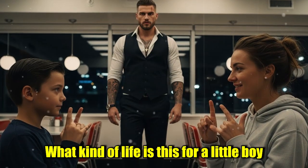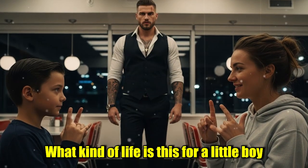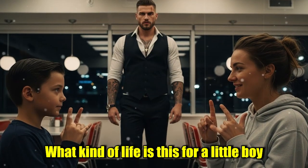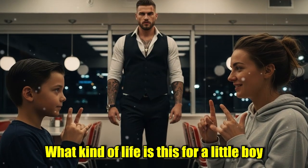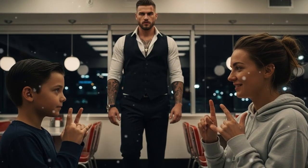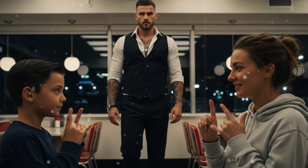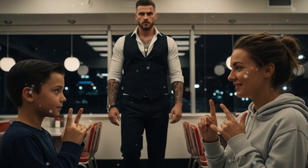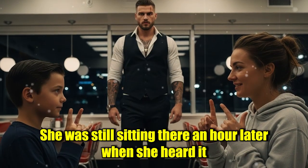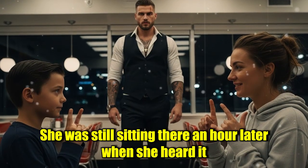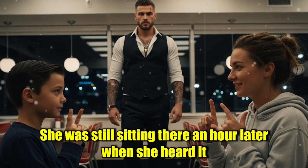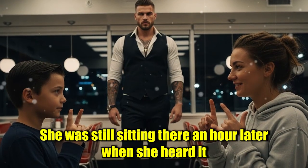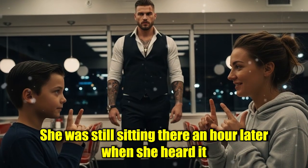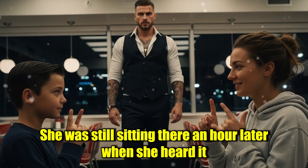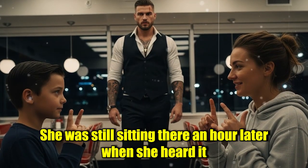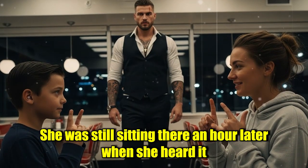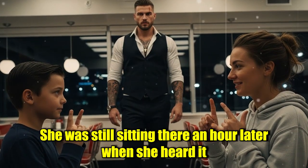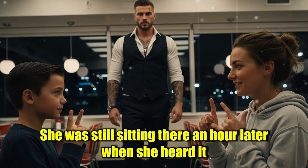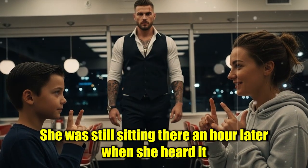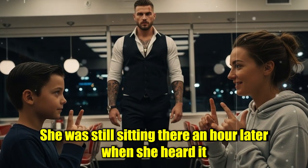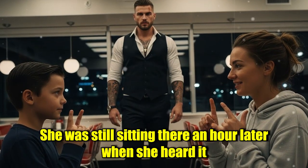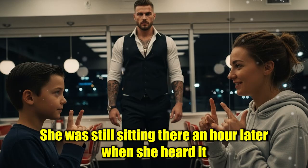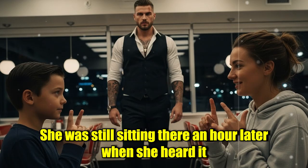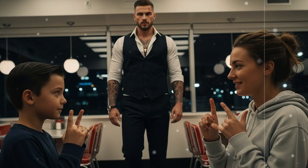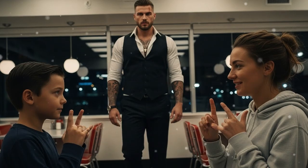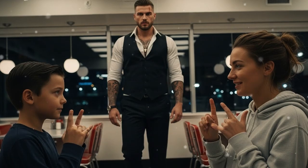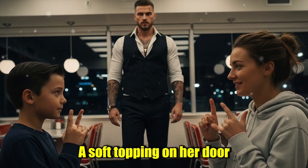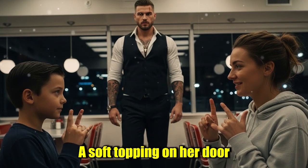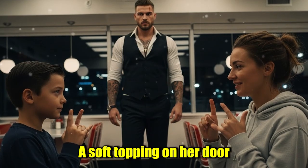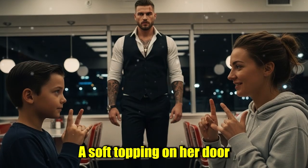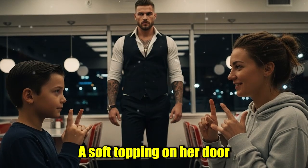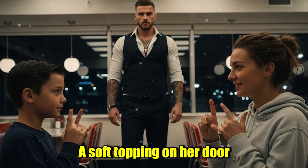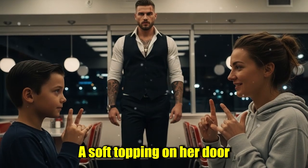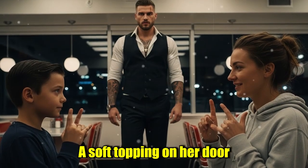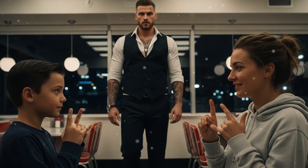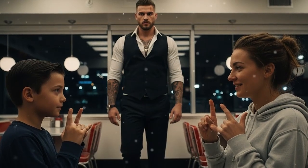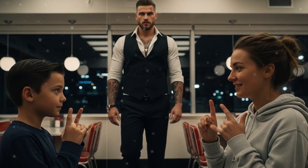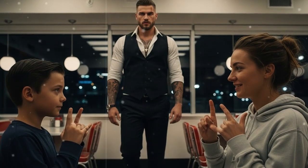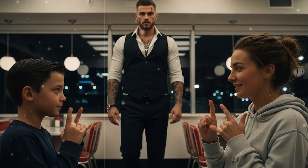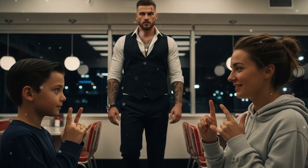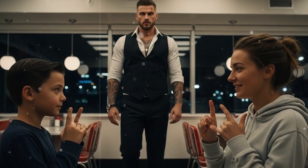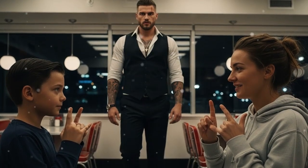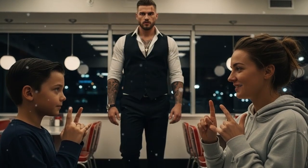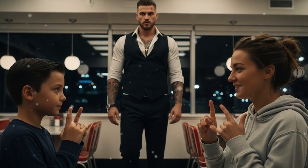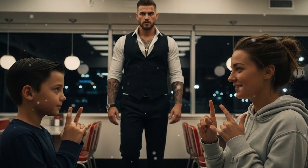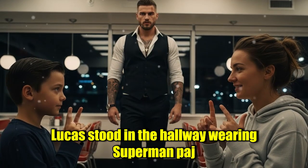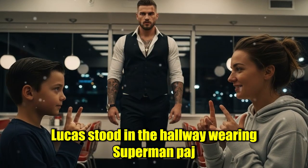for a little boy? She was still sitting there an hour later when she heard it, a soft tapping on her door. When she opened it, Luca stood